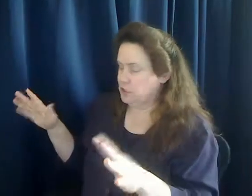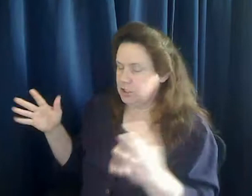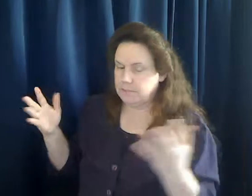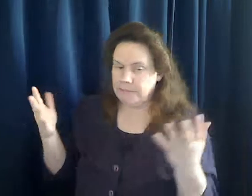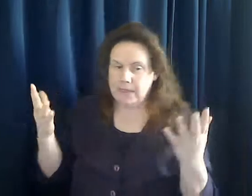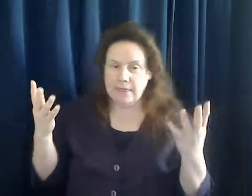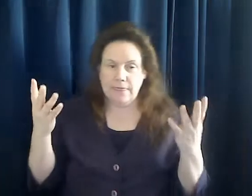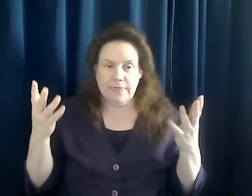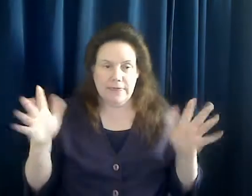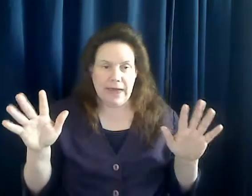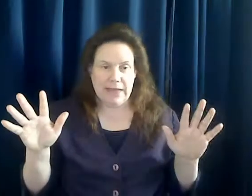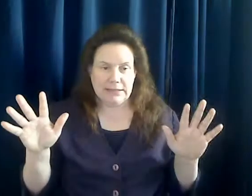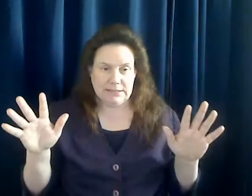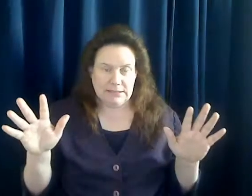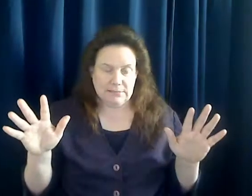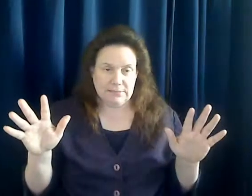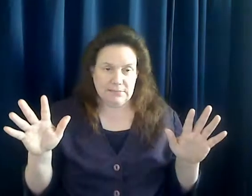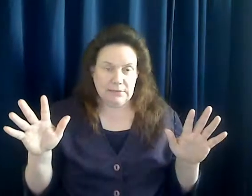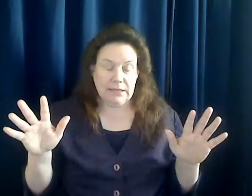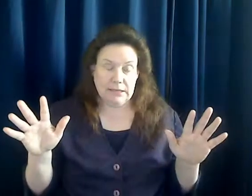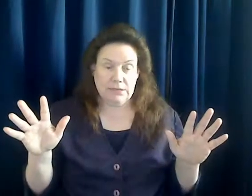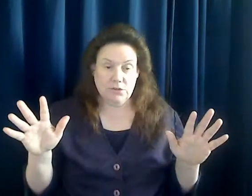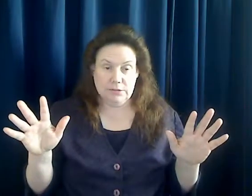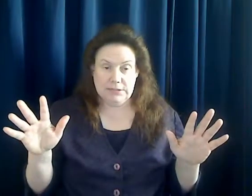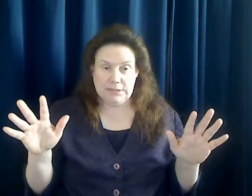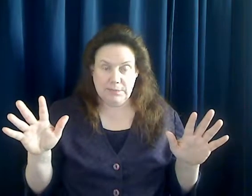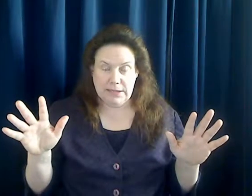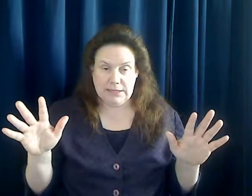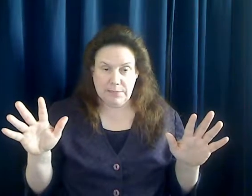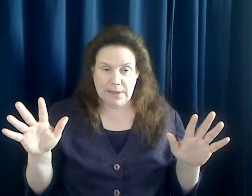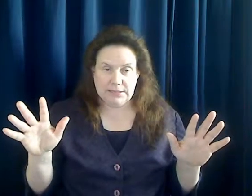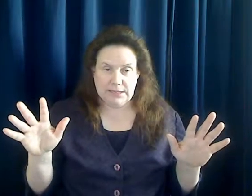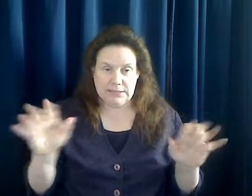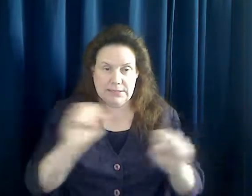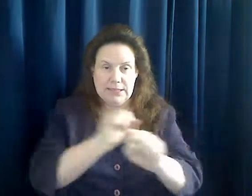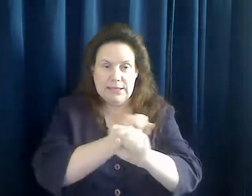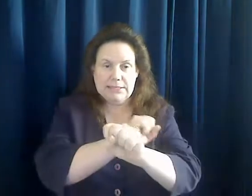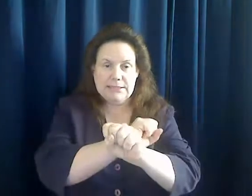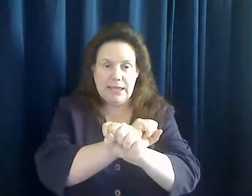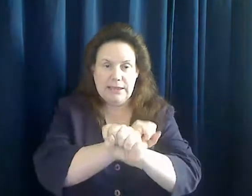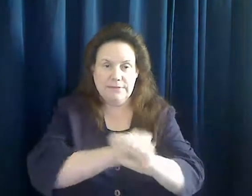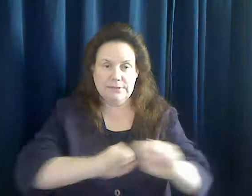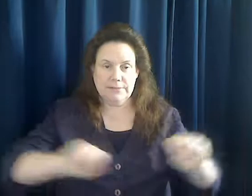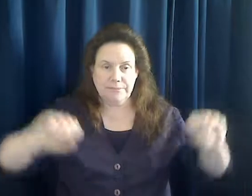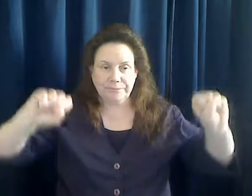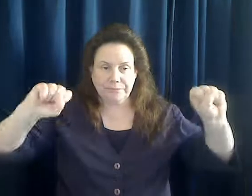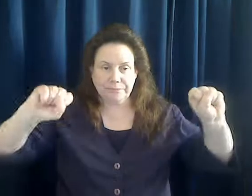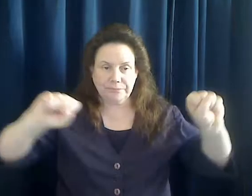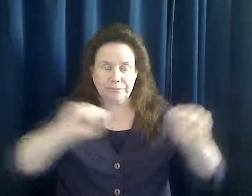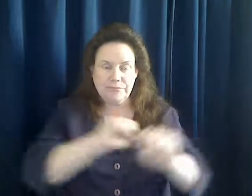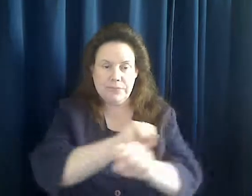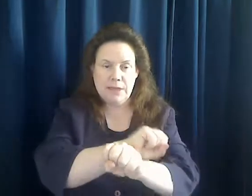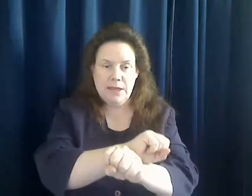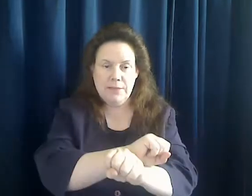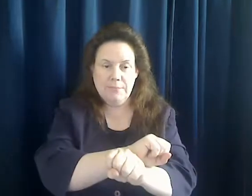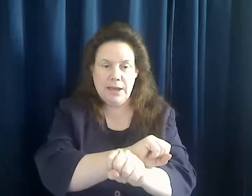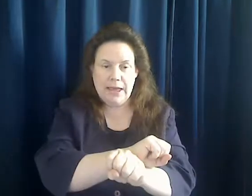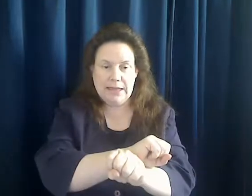finish, that, this is making it past tense, saved, my hands